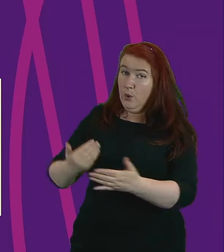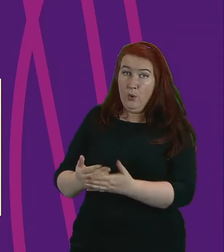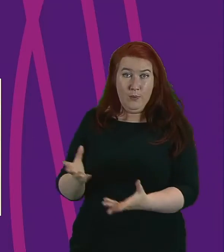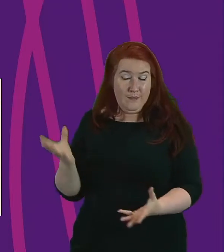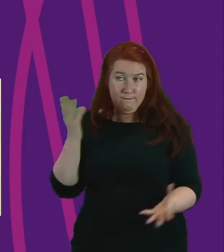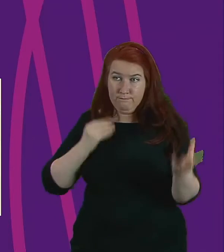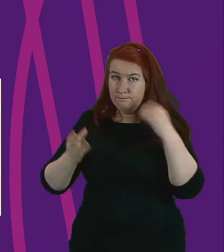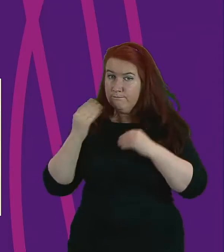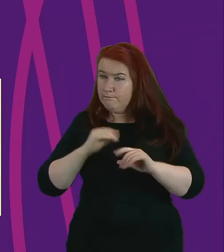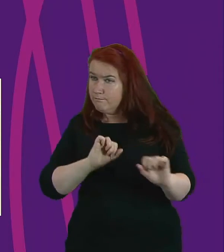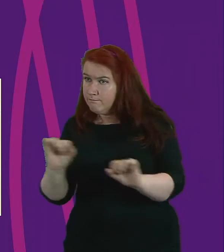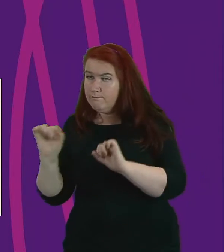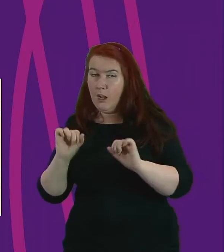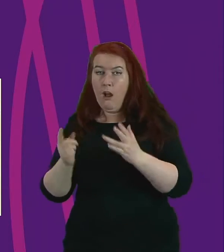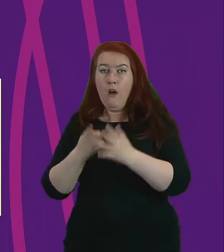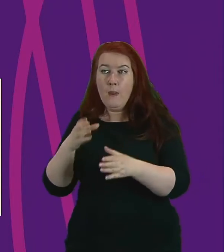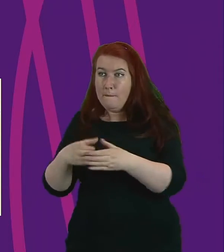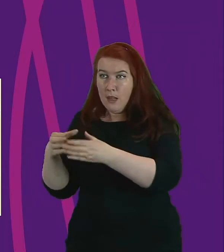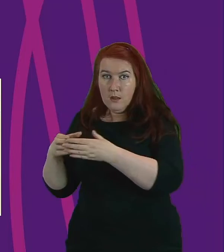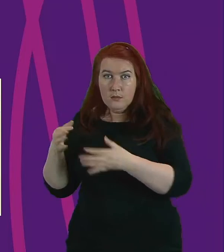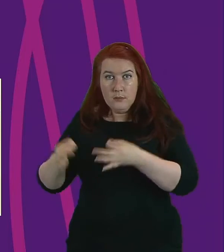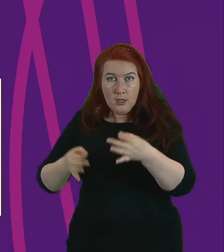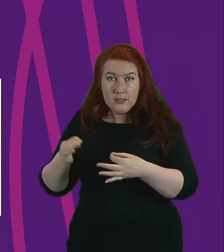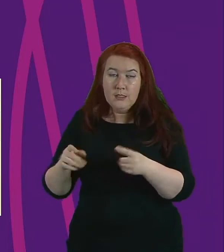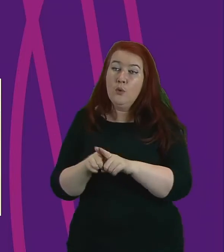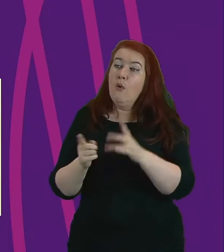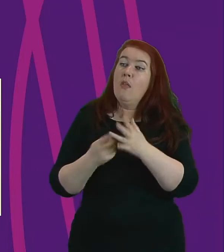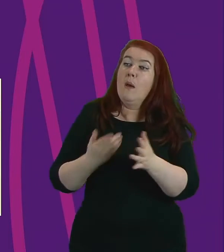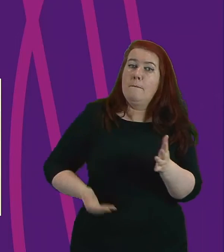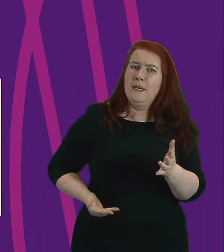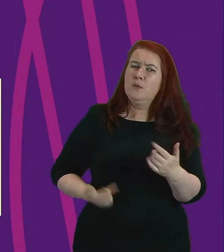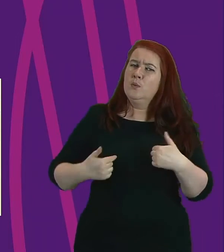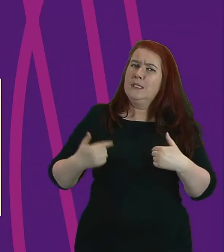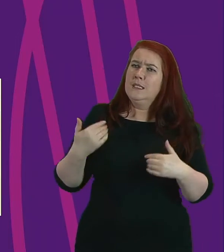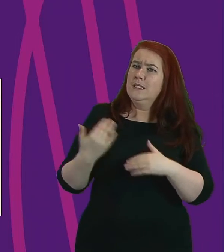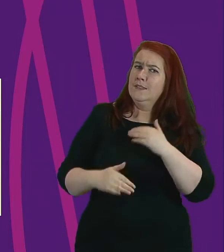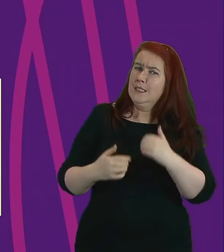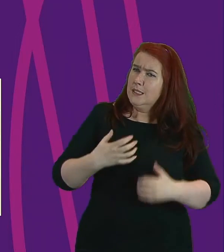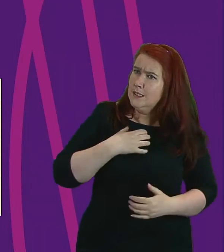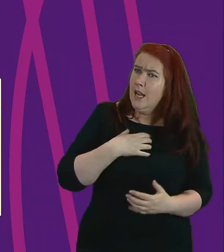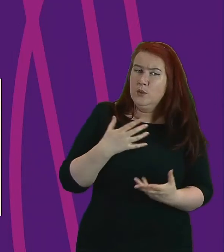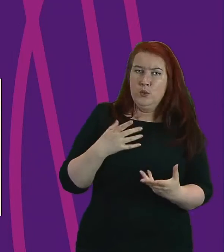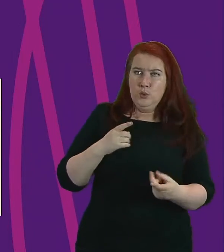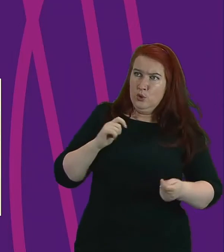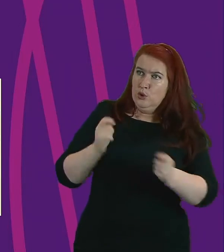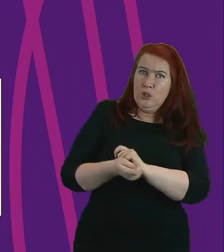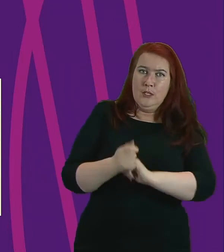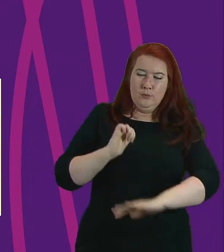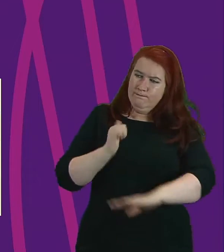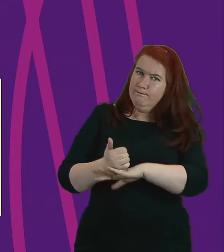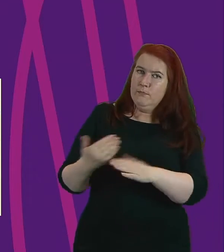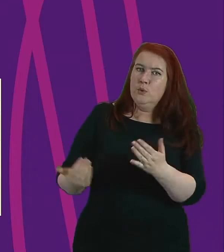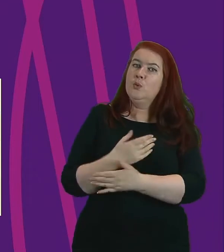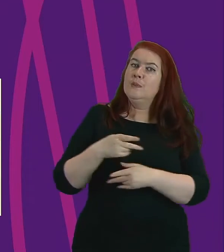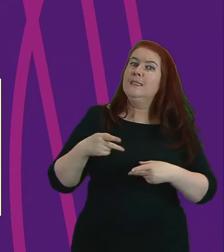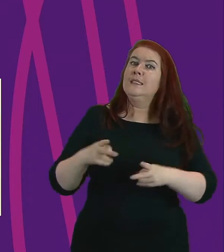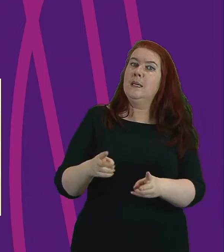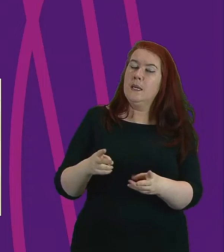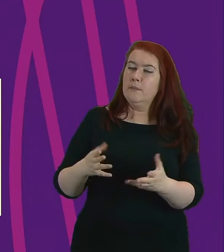parties and to businesses, never being too scared or too entrenched to make changes, to establish new schemes and to